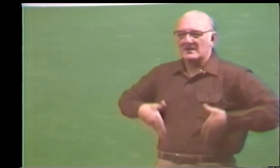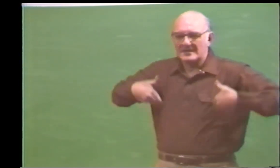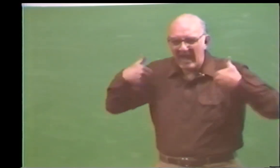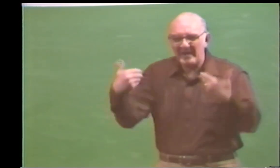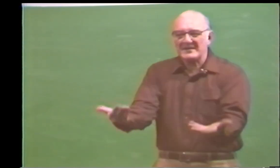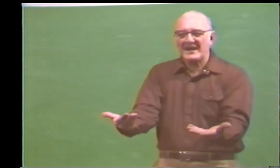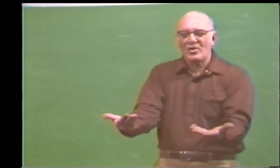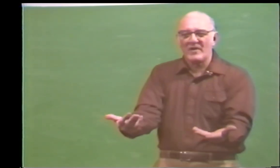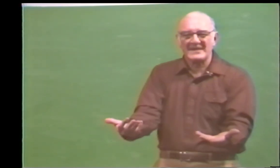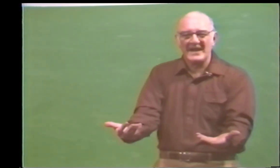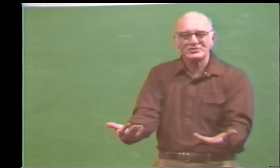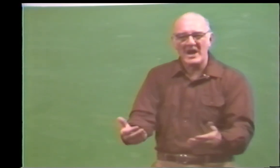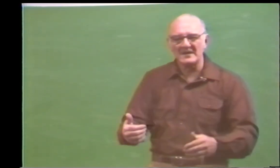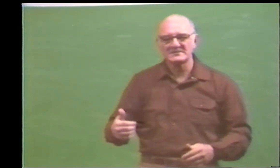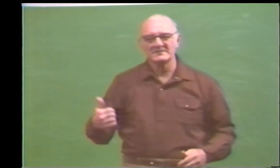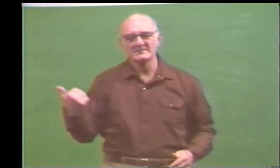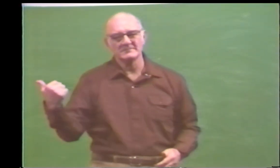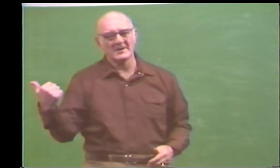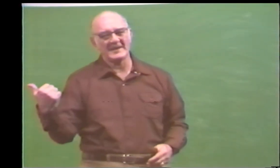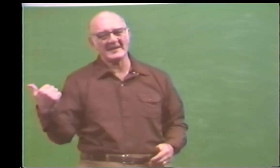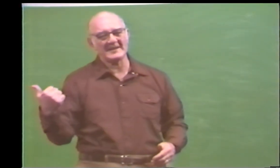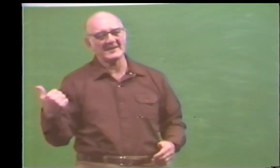Get everything off that fast. But he